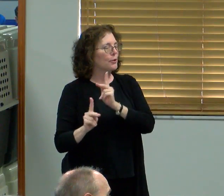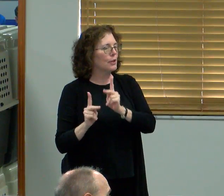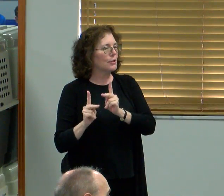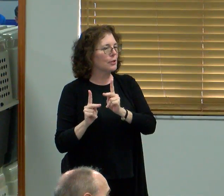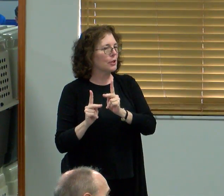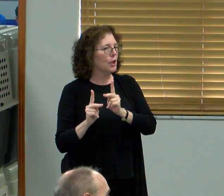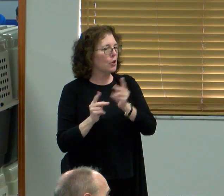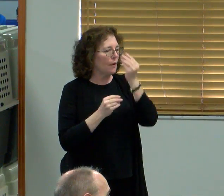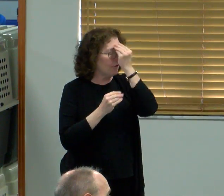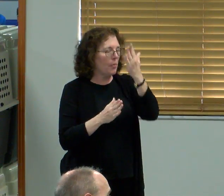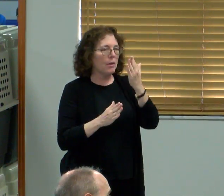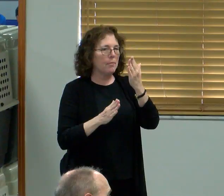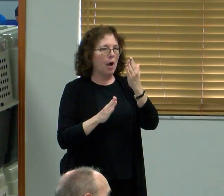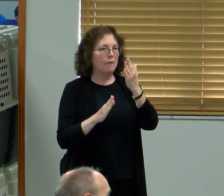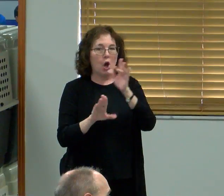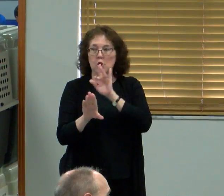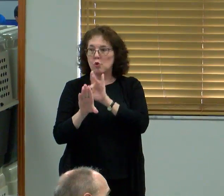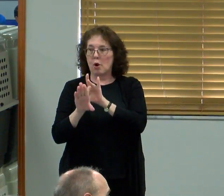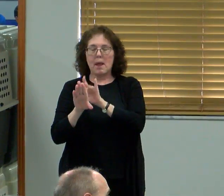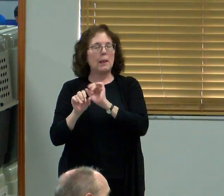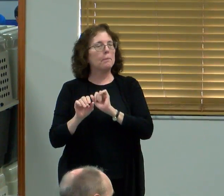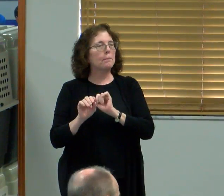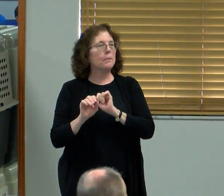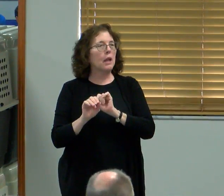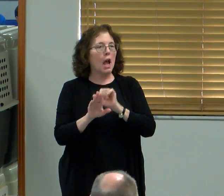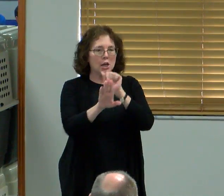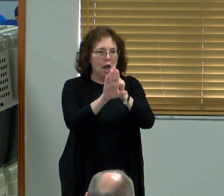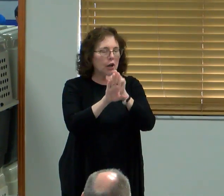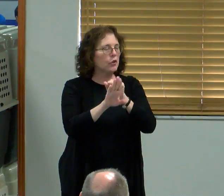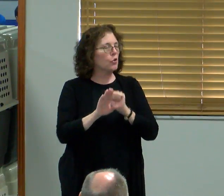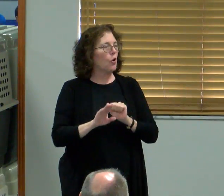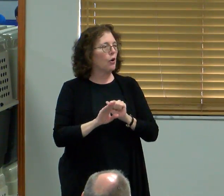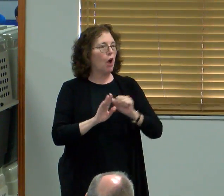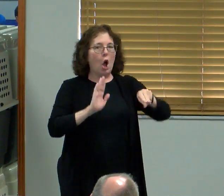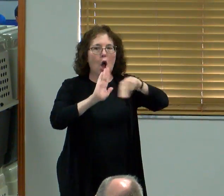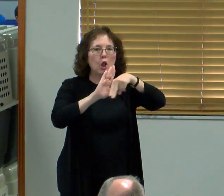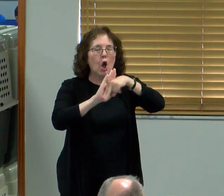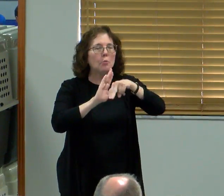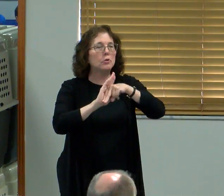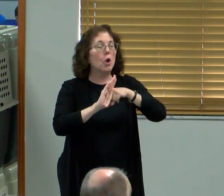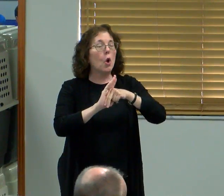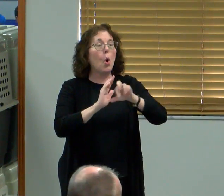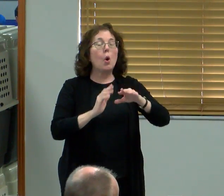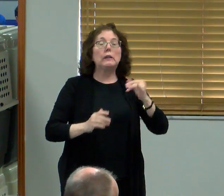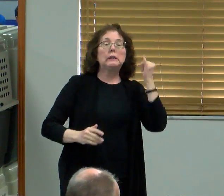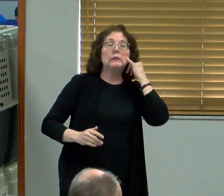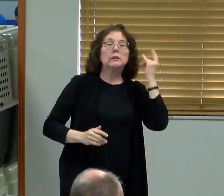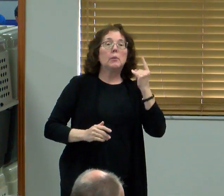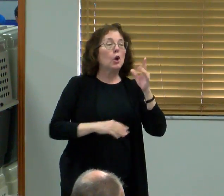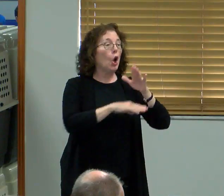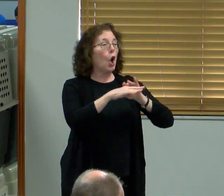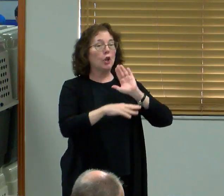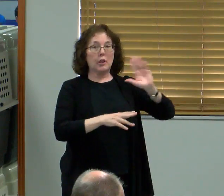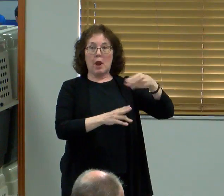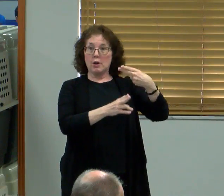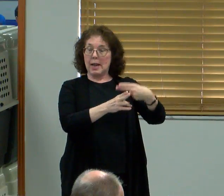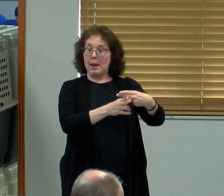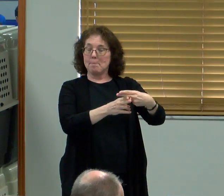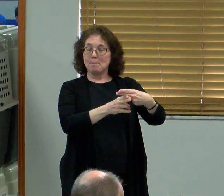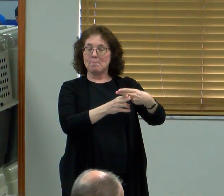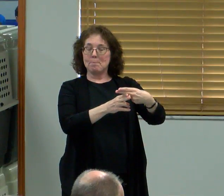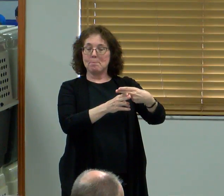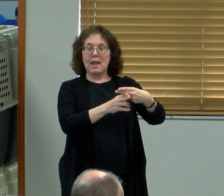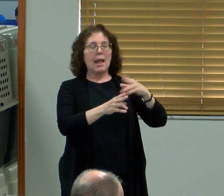to doorbells, a knock on the door, alarms, and even someone calling their name. They